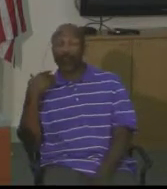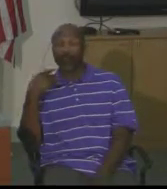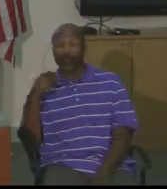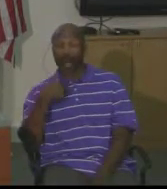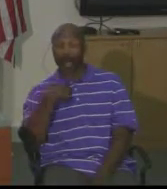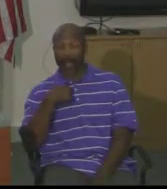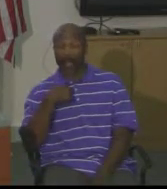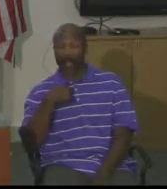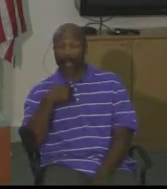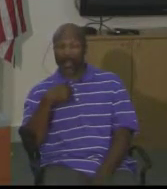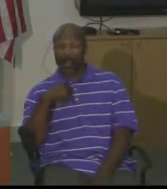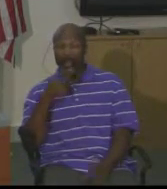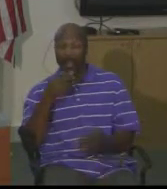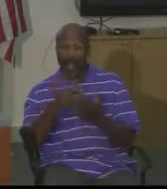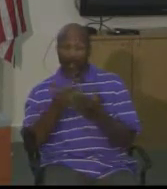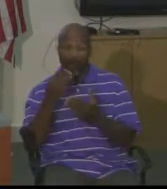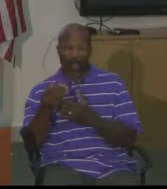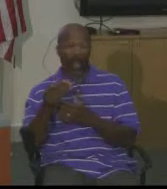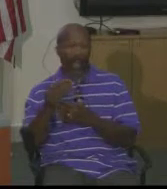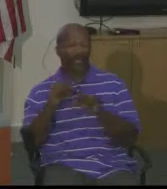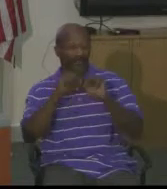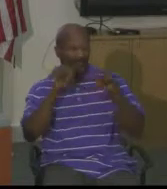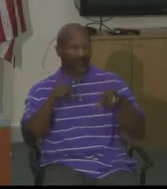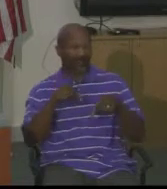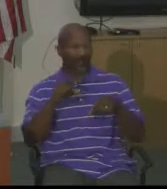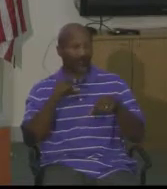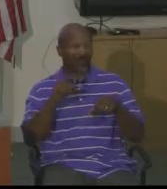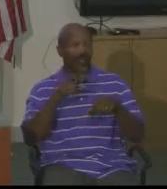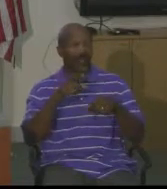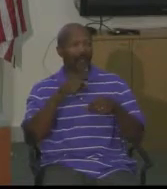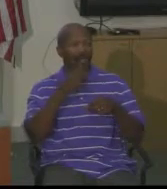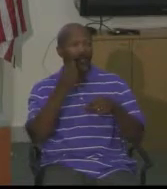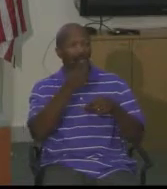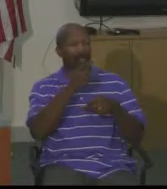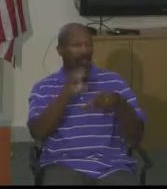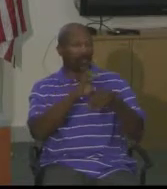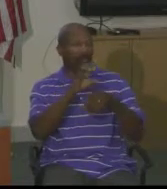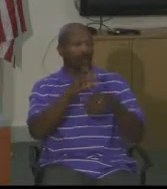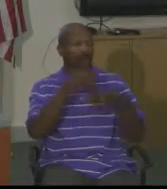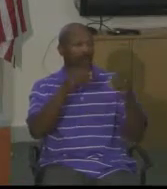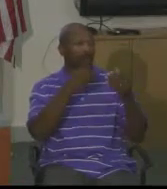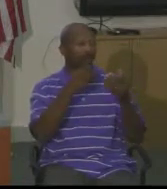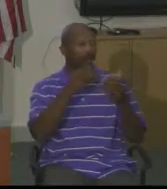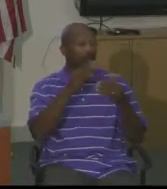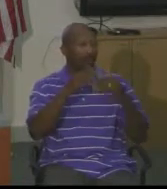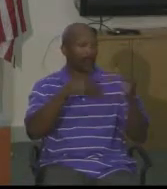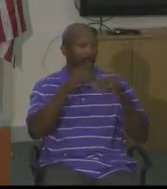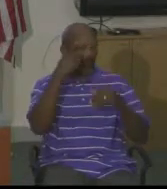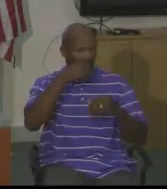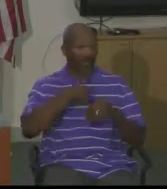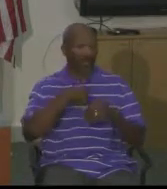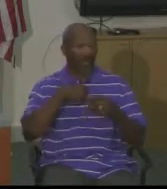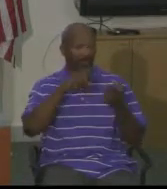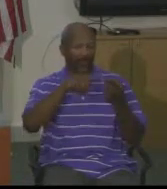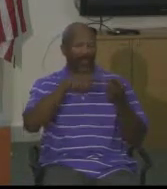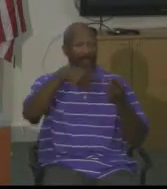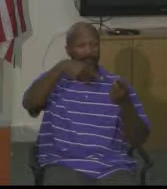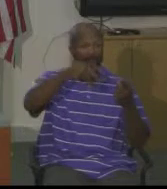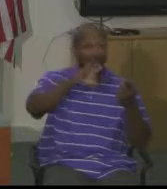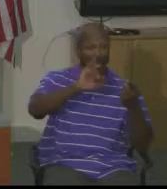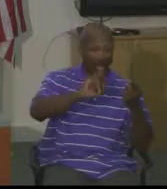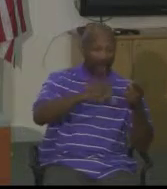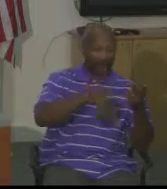I bought a system. I had it built for me at a computer shop. It had